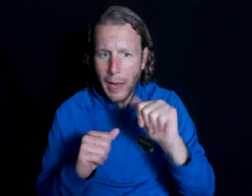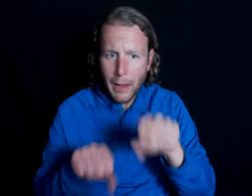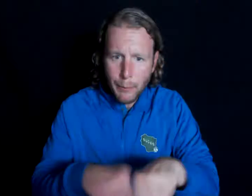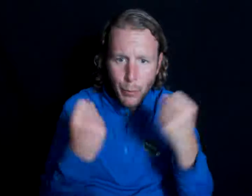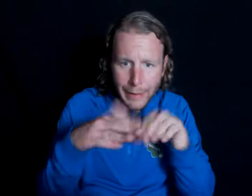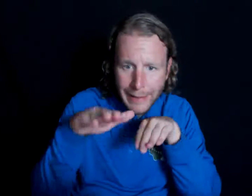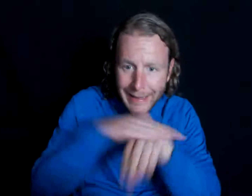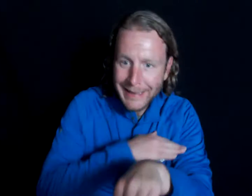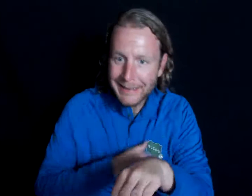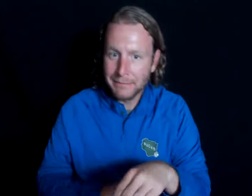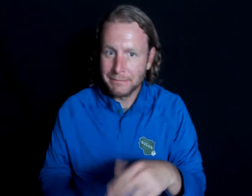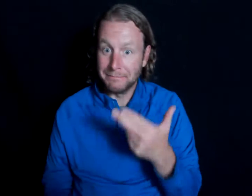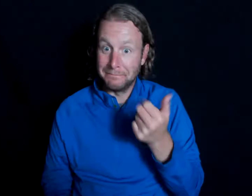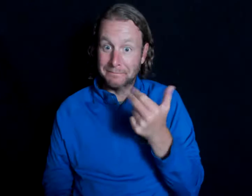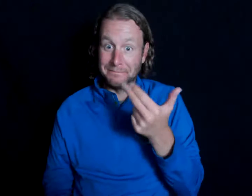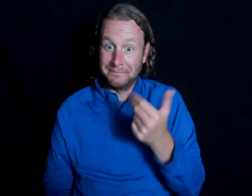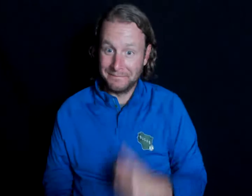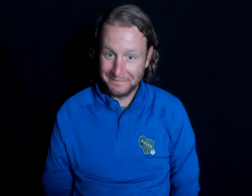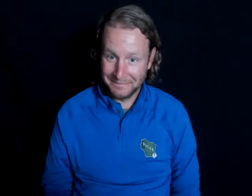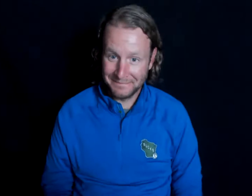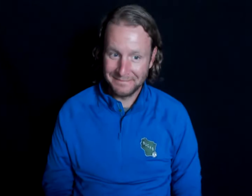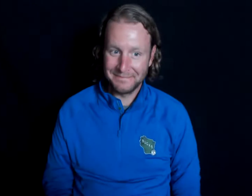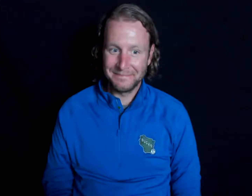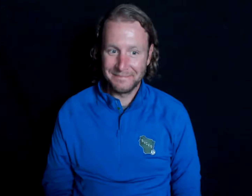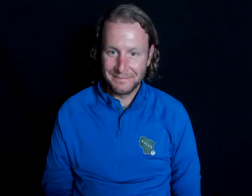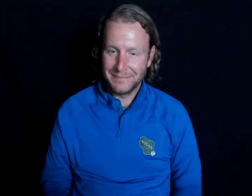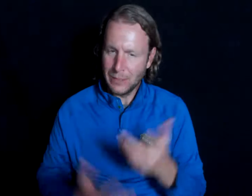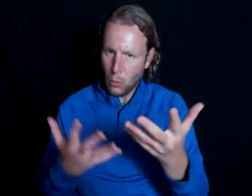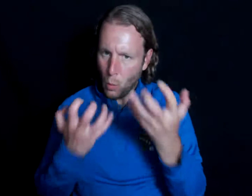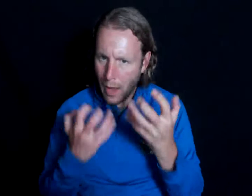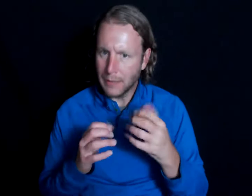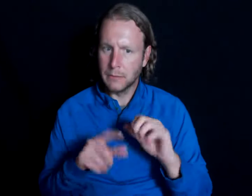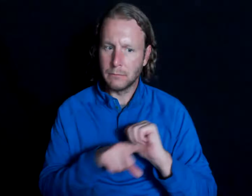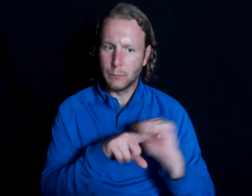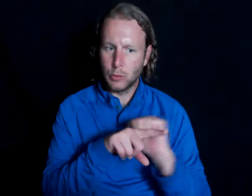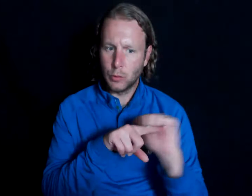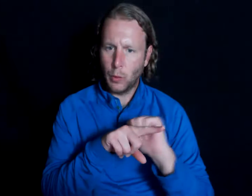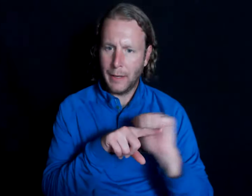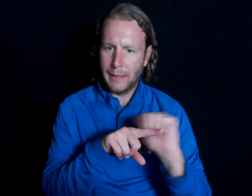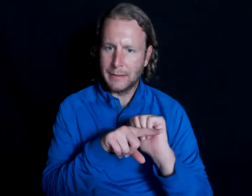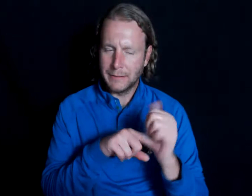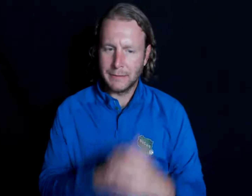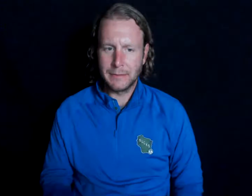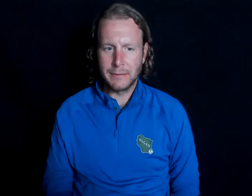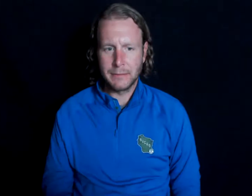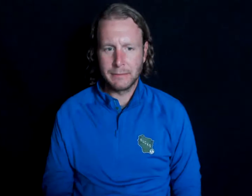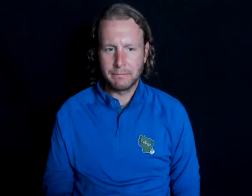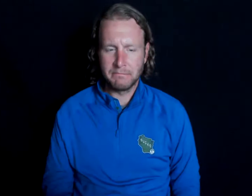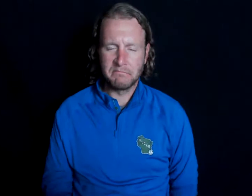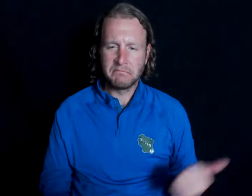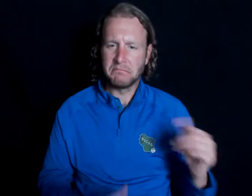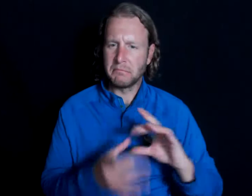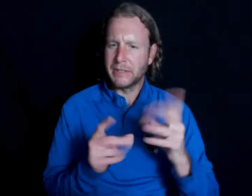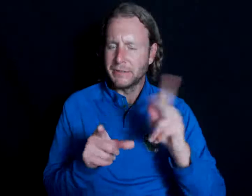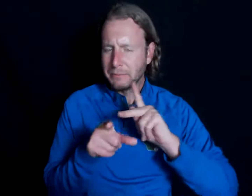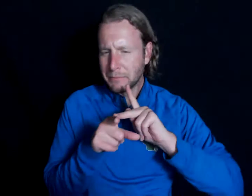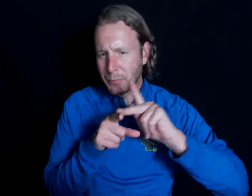in there somehow and get some shots up. A level of professionalism, and I think it comes from when he